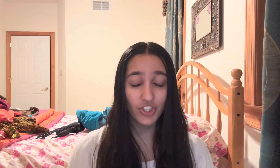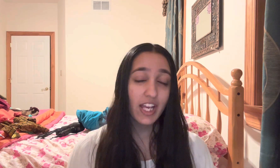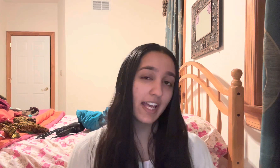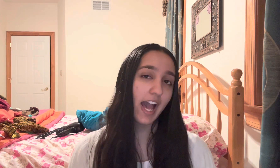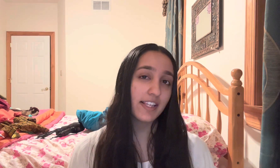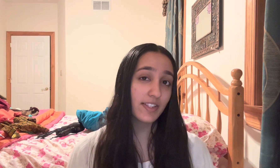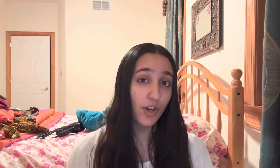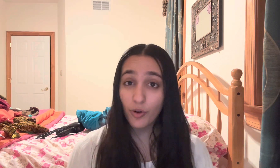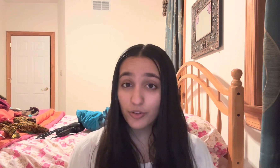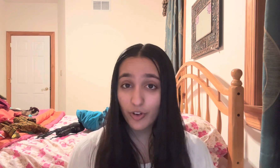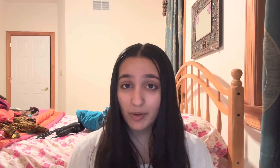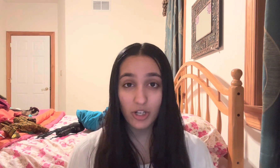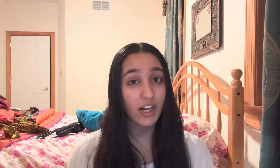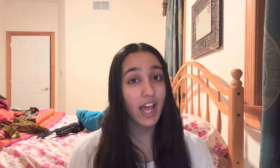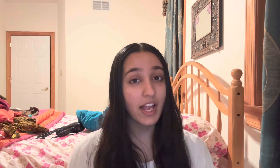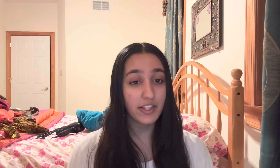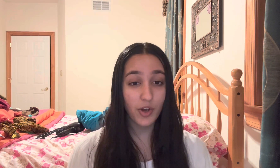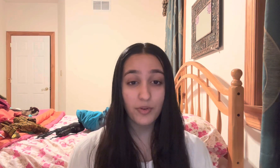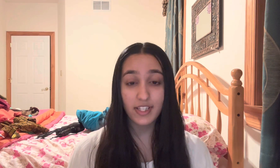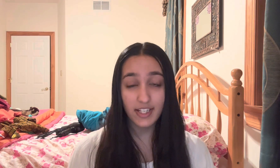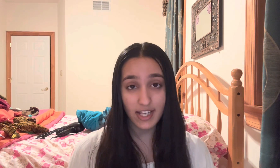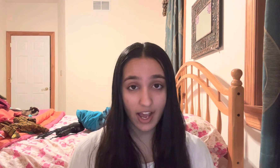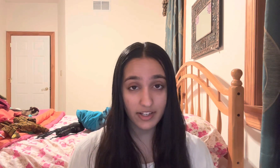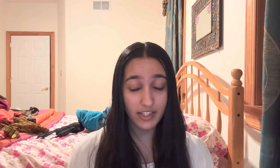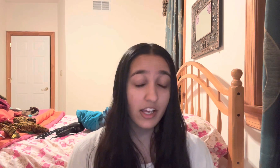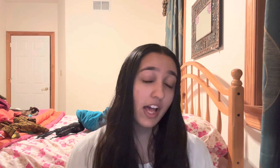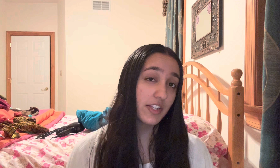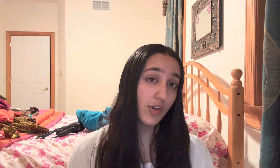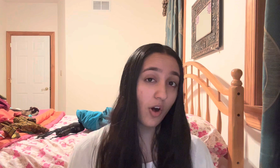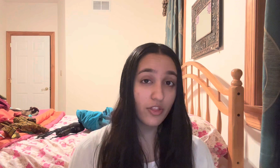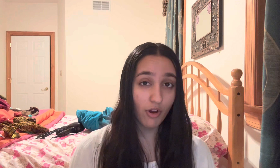It has its own grammar and its own syntax. And so although we will